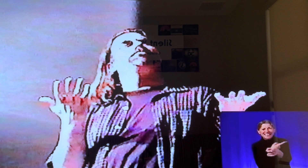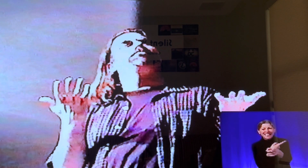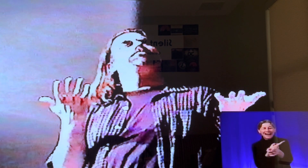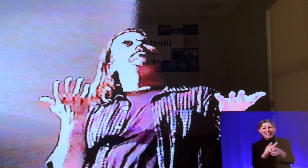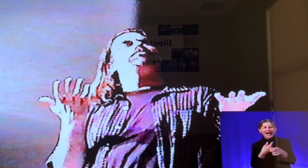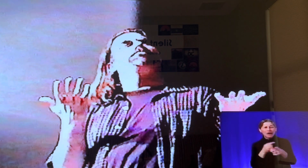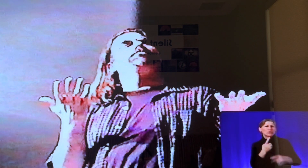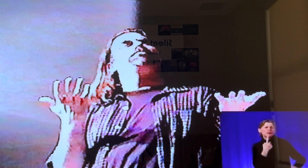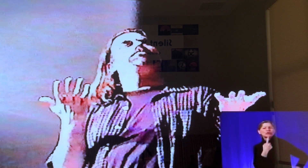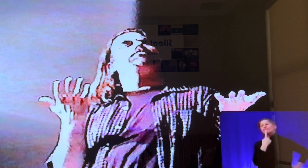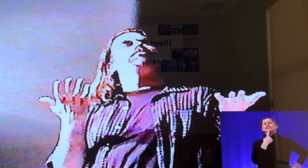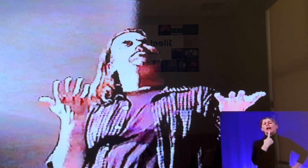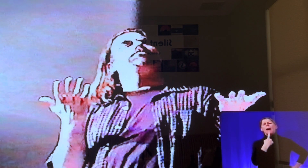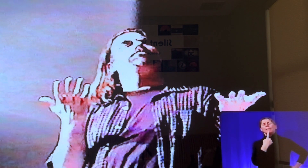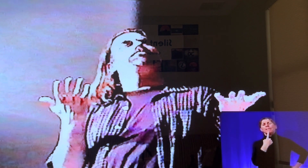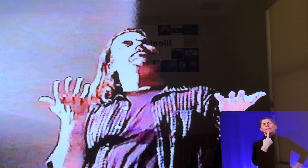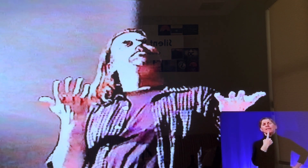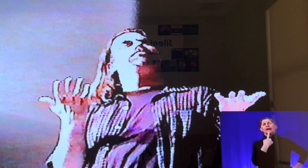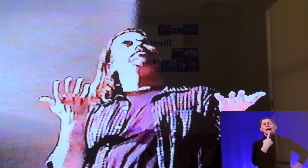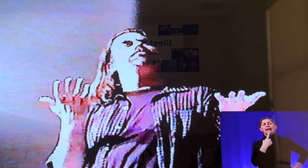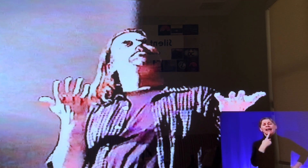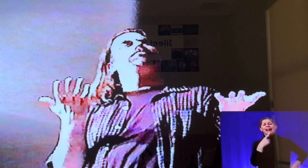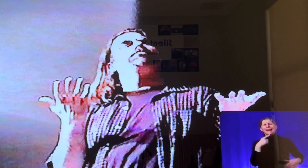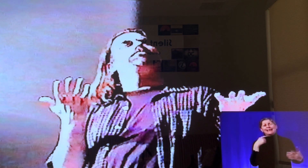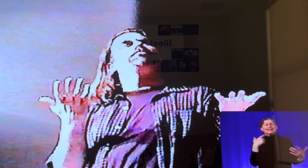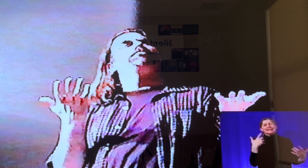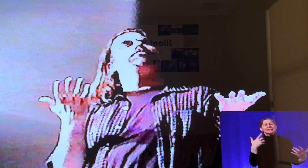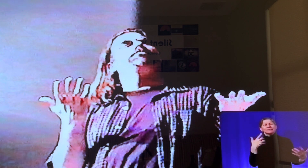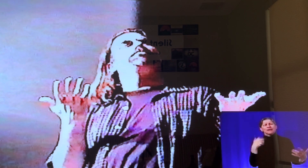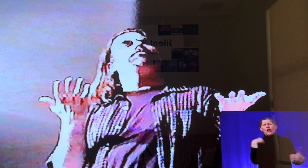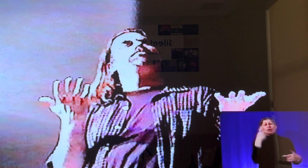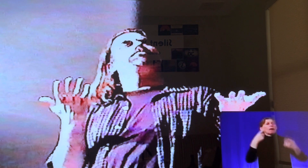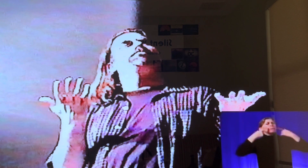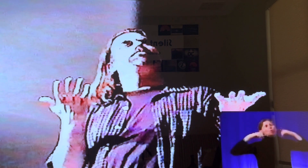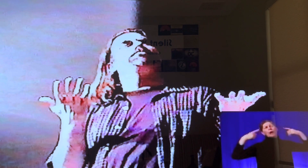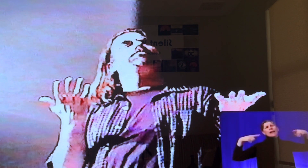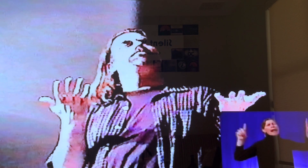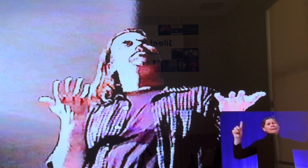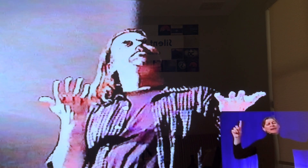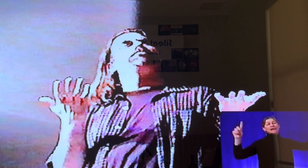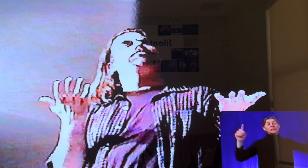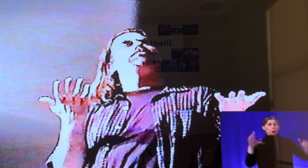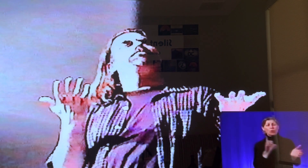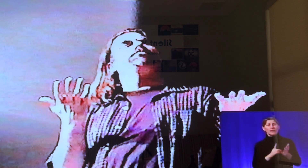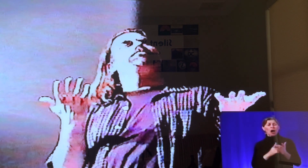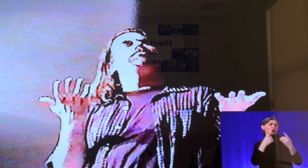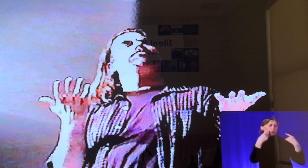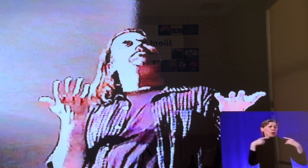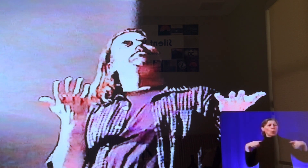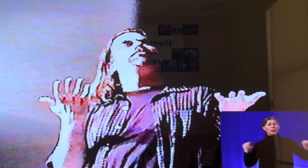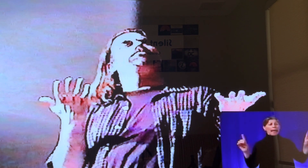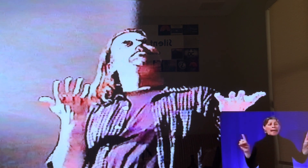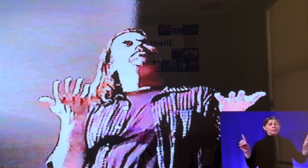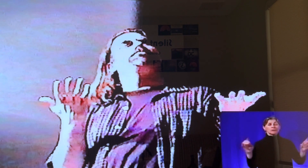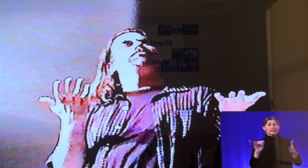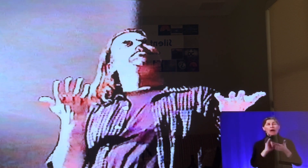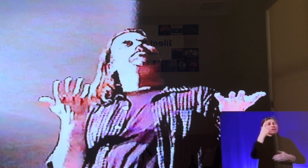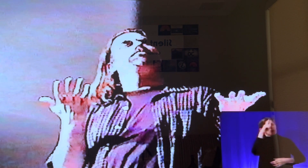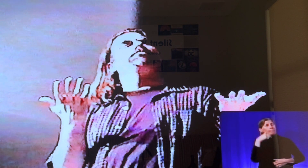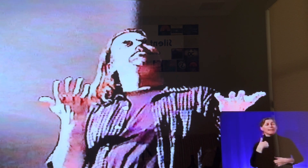up, and he sounds like he's proclaiming. So the doctor proclaims that for me to fit into